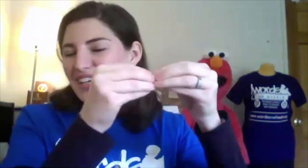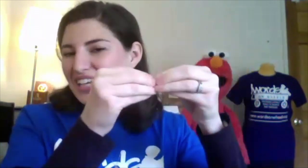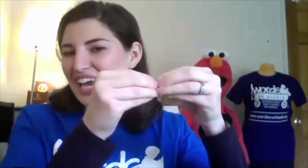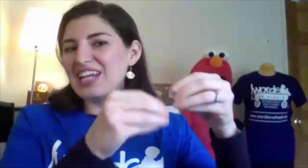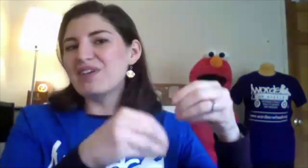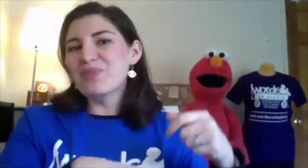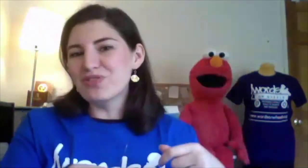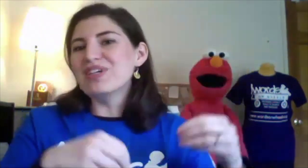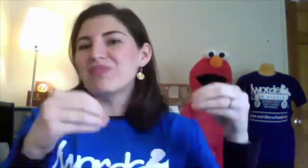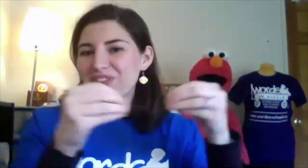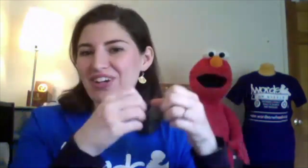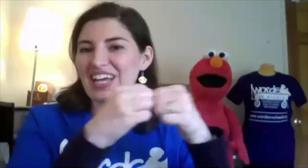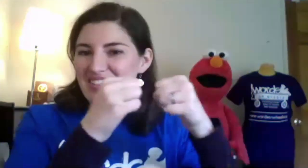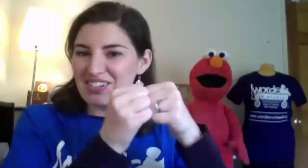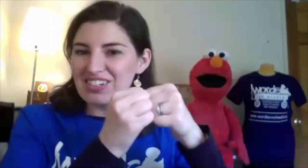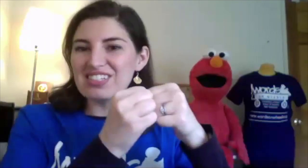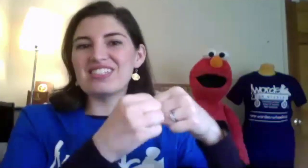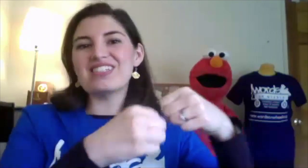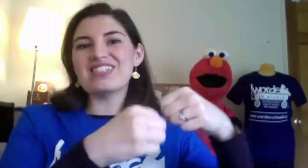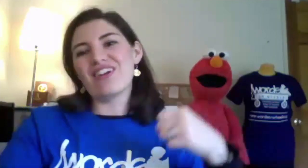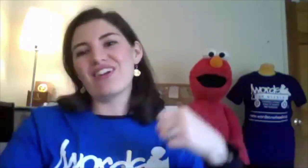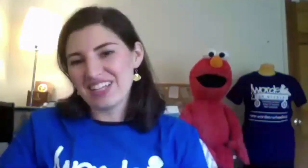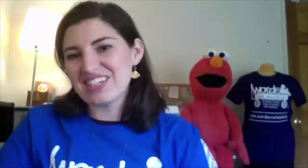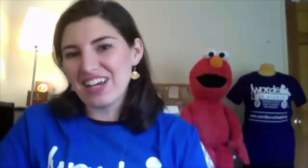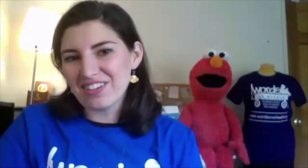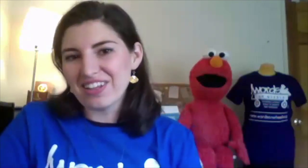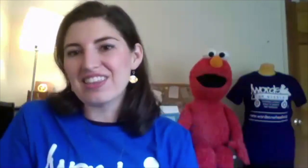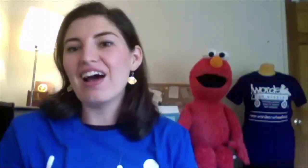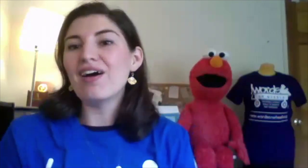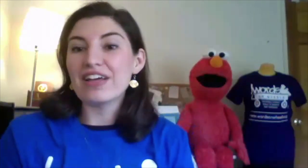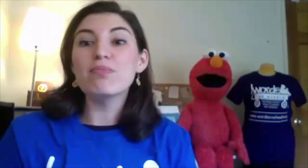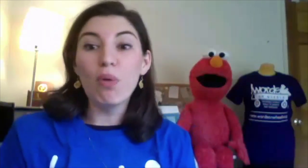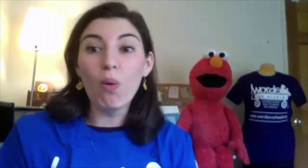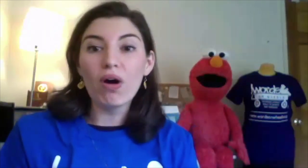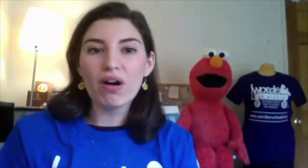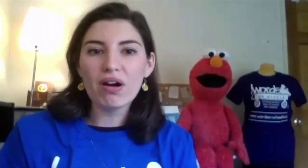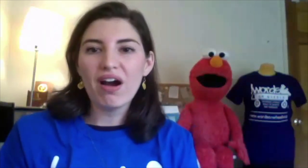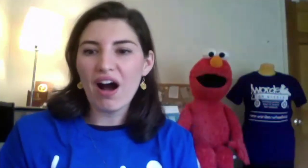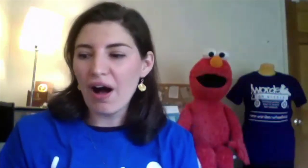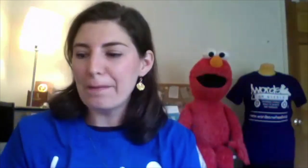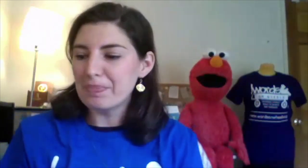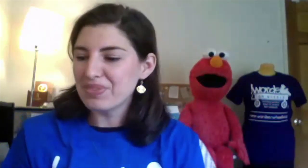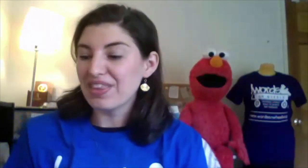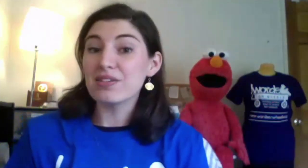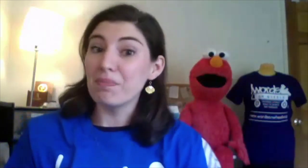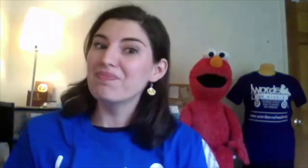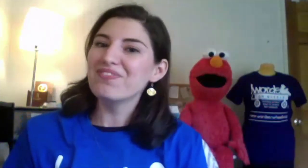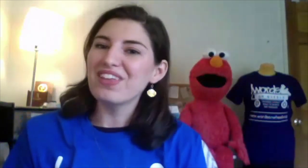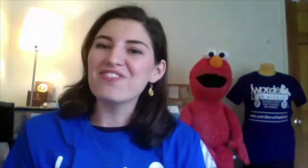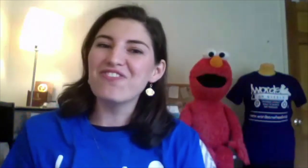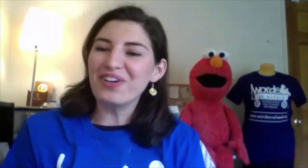any movement where they're getting their hands together like that, that's more. And that's a fun